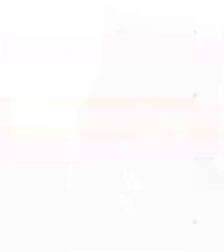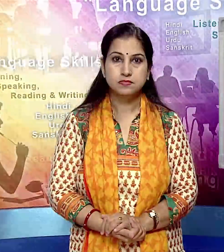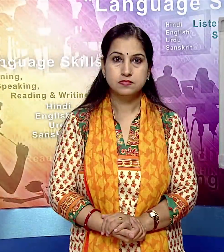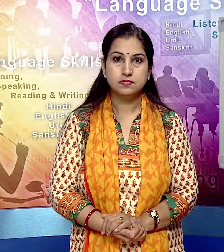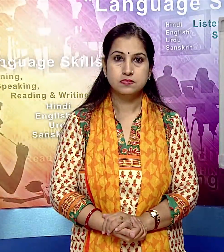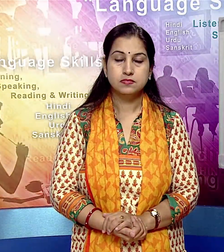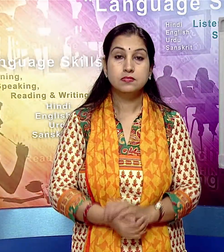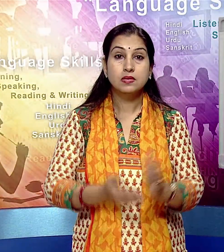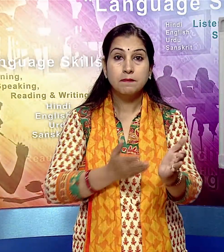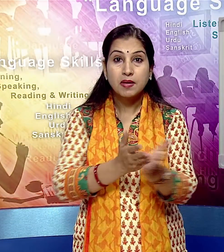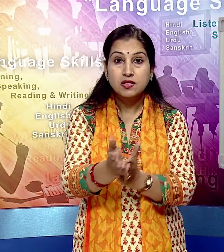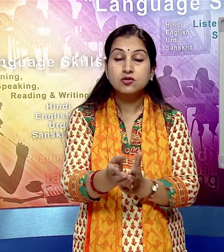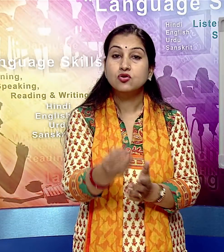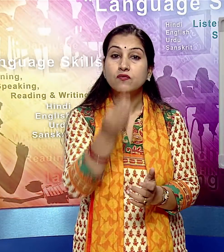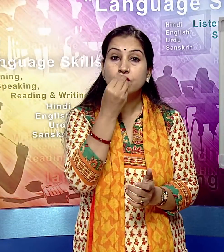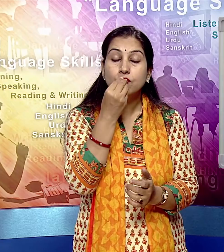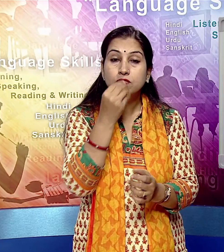The methods of food enrichment are